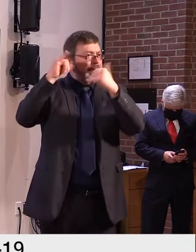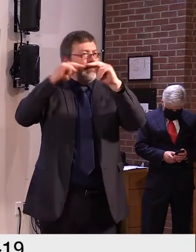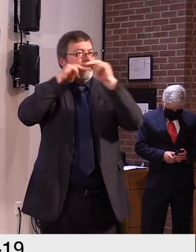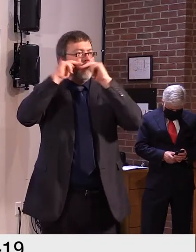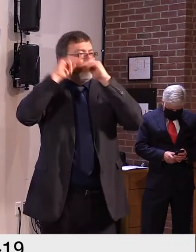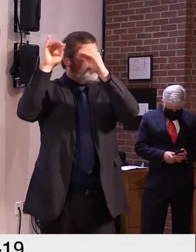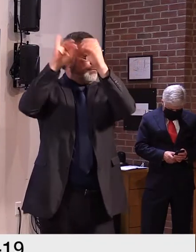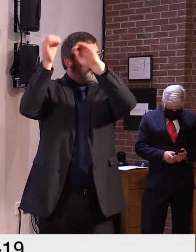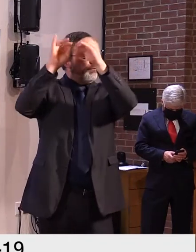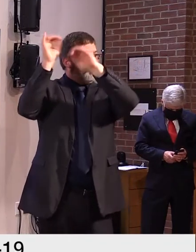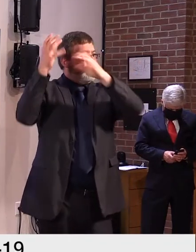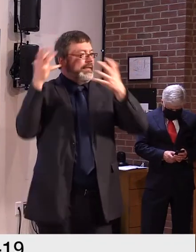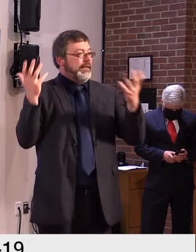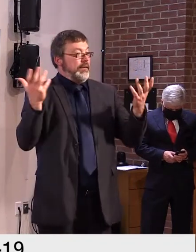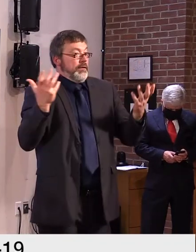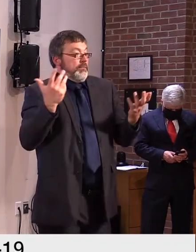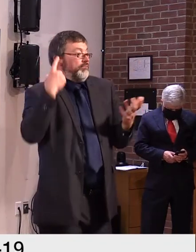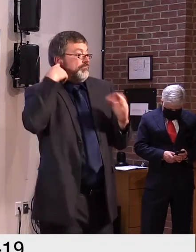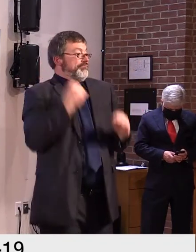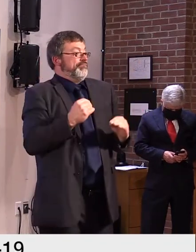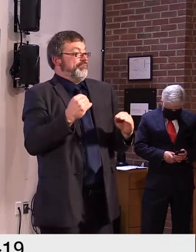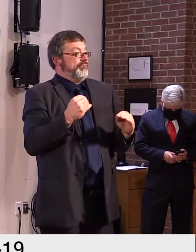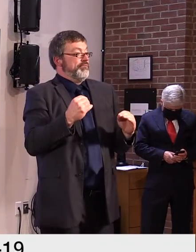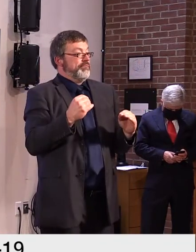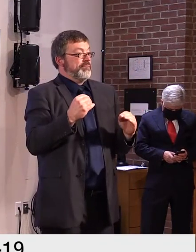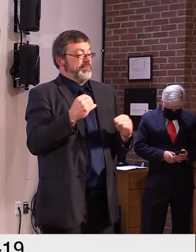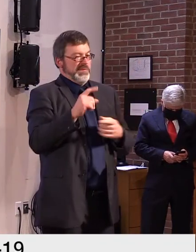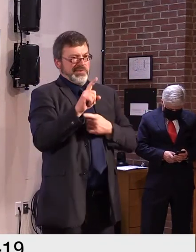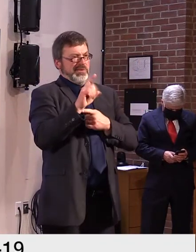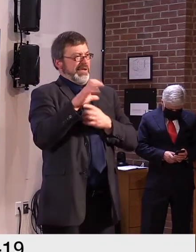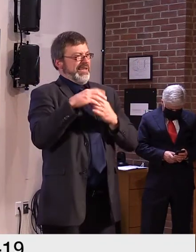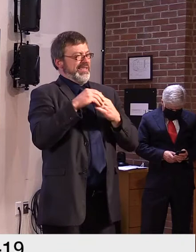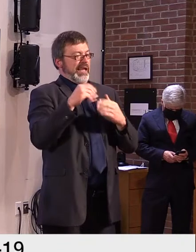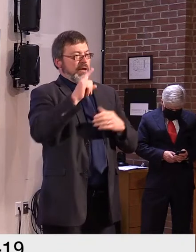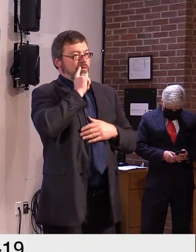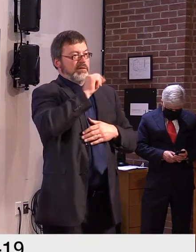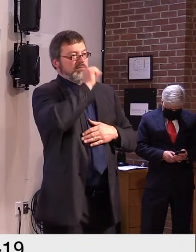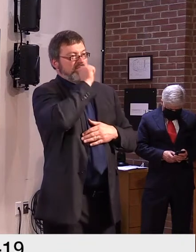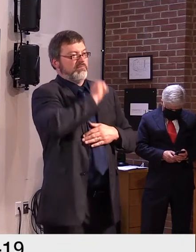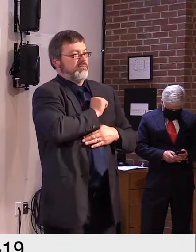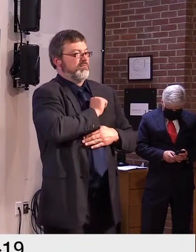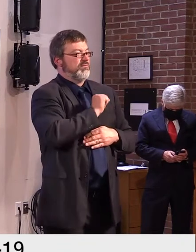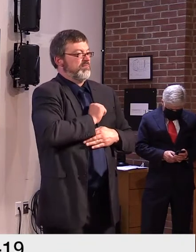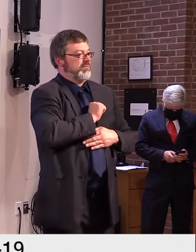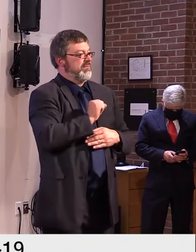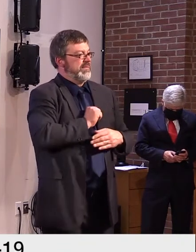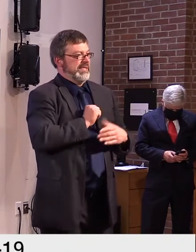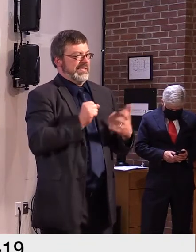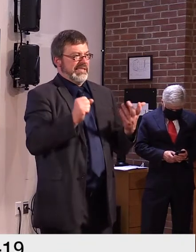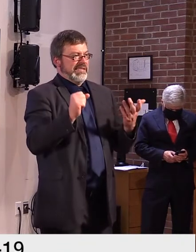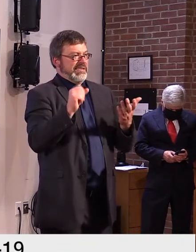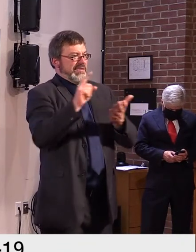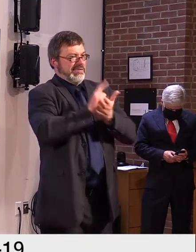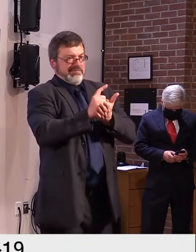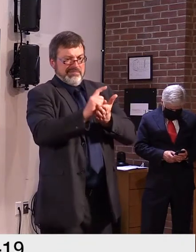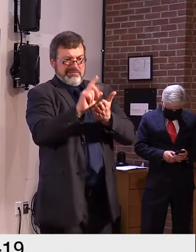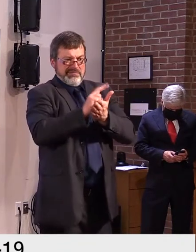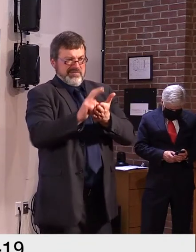think about, that's only $100 a week, and that's going to run out in just a few short weeks. So. It's a lot of